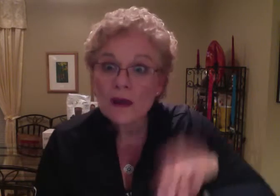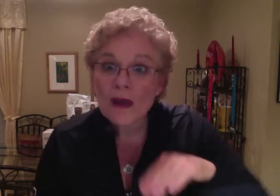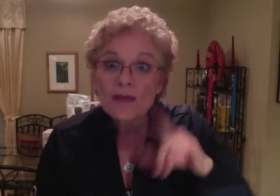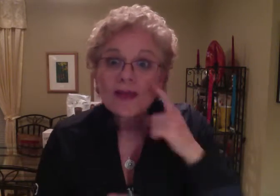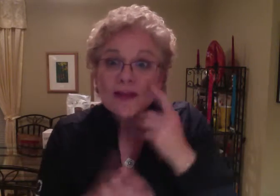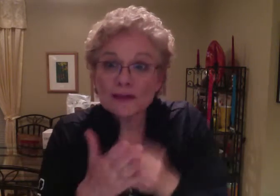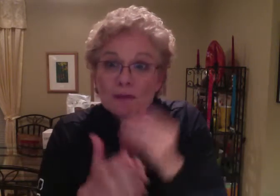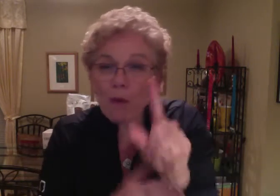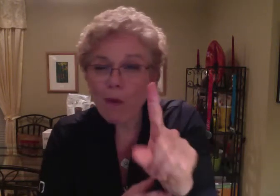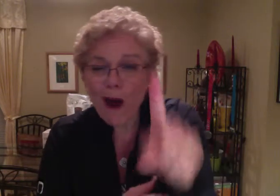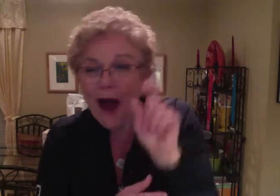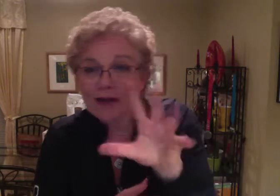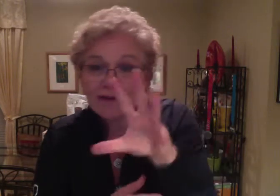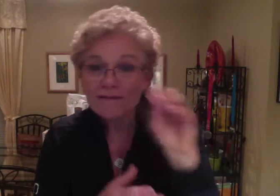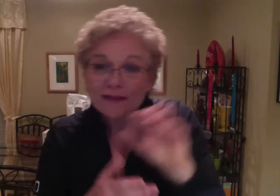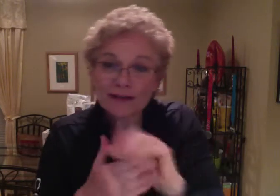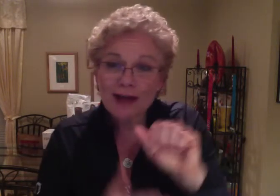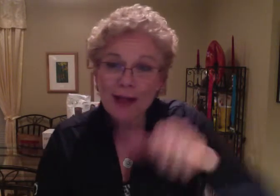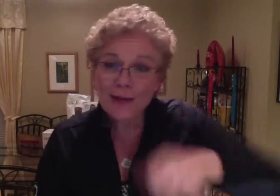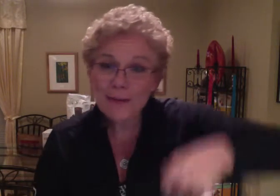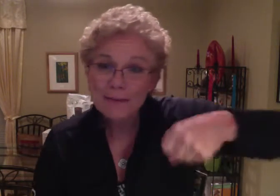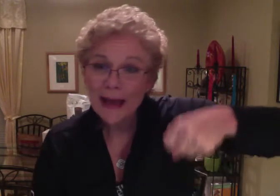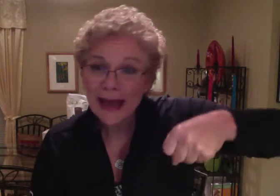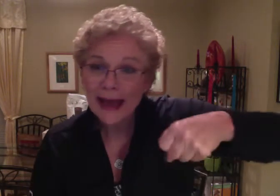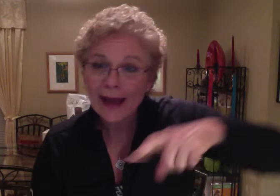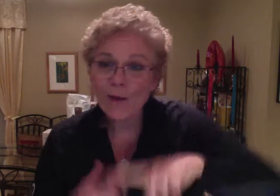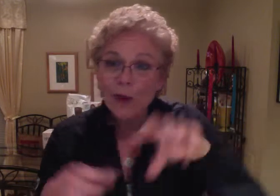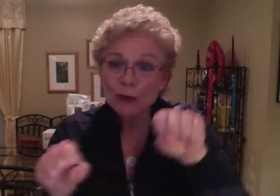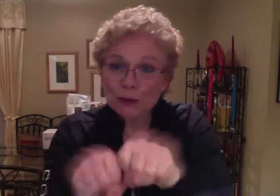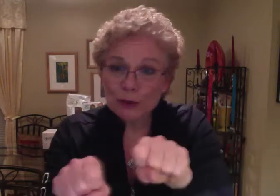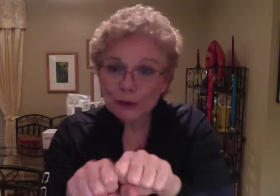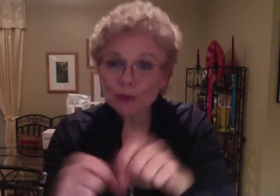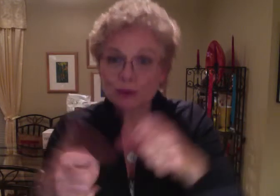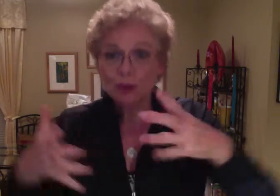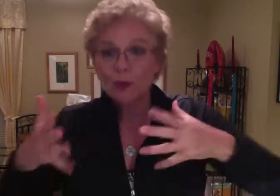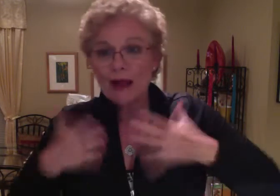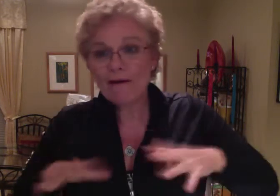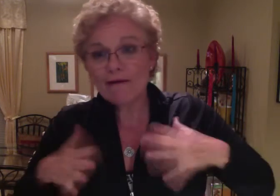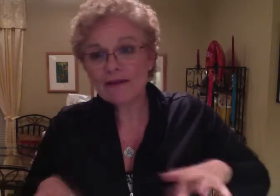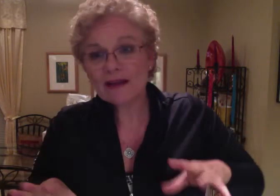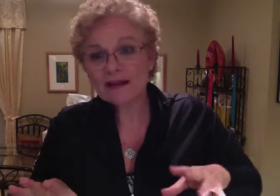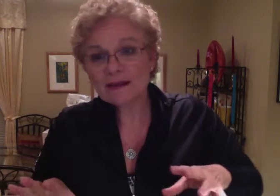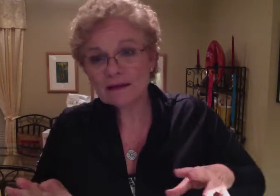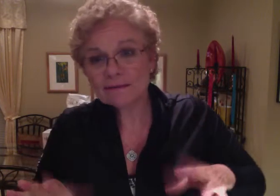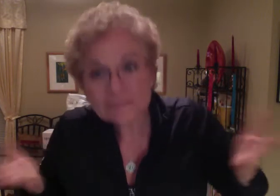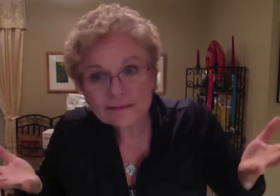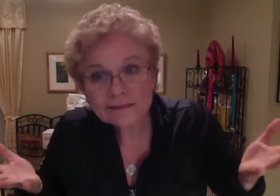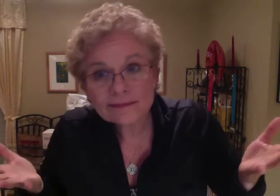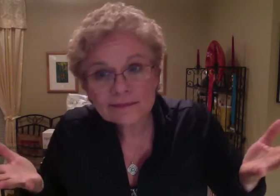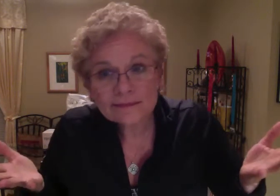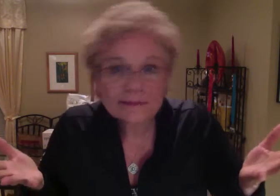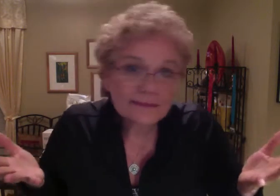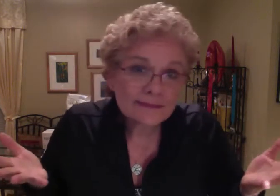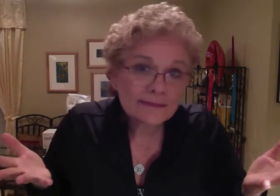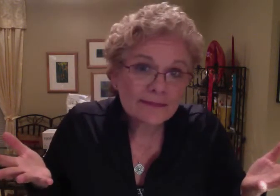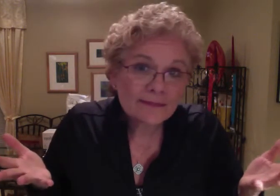a $150 bag or shoes or outfit. And what is that bag? What